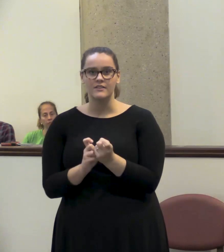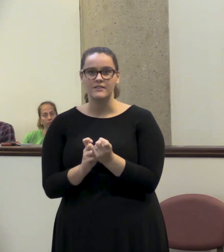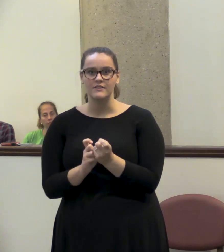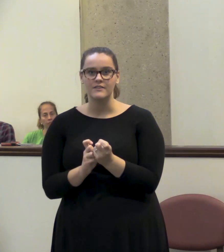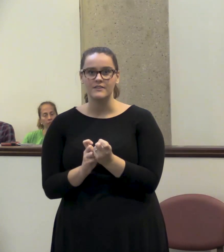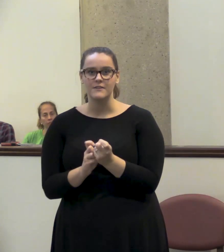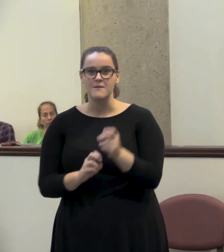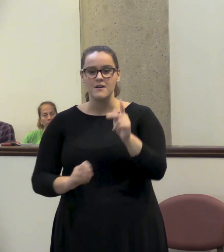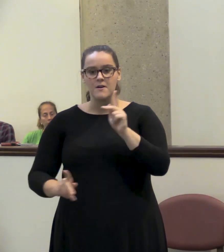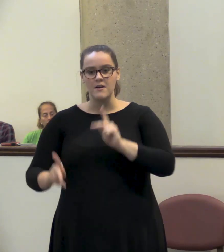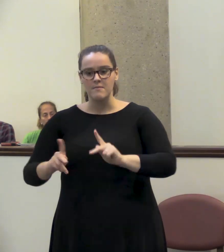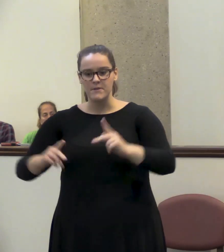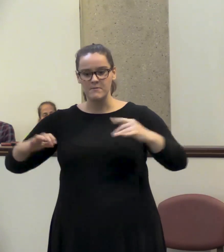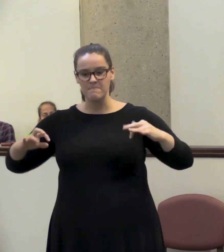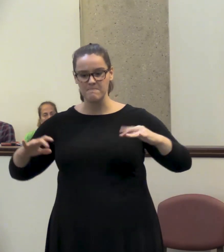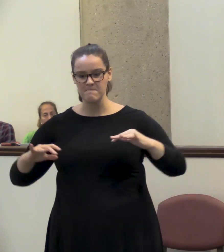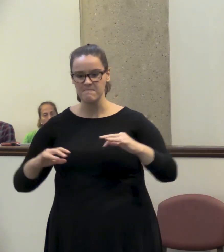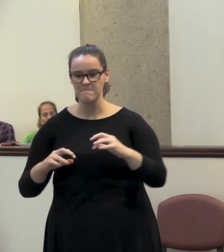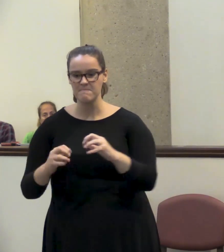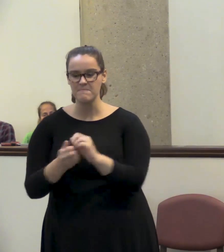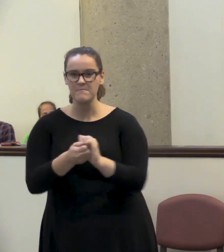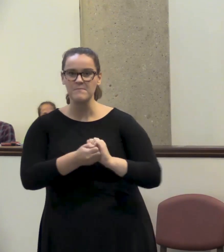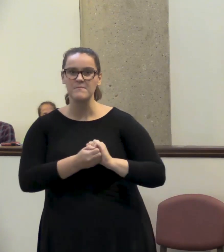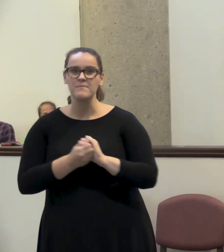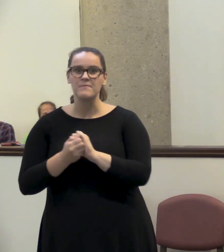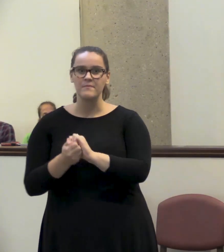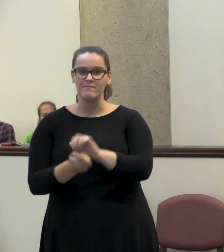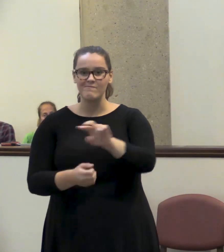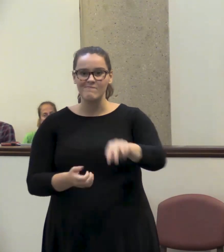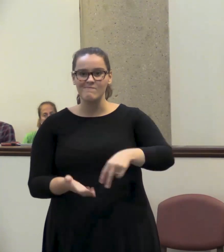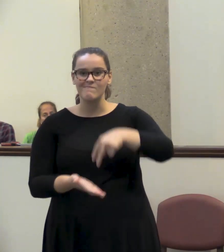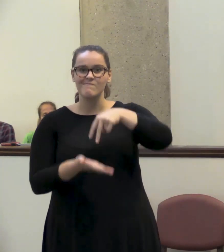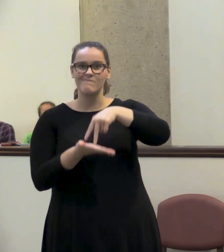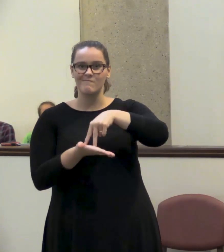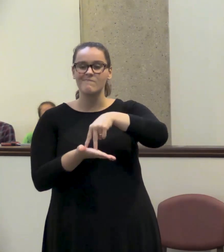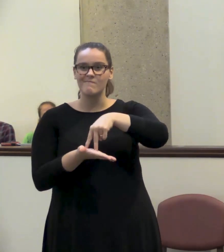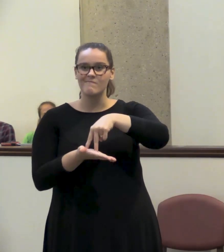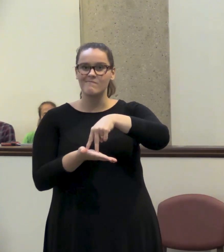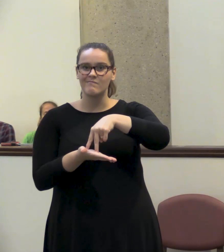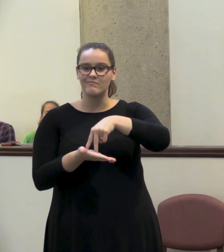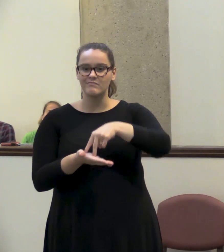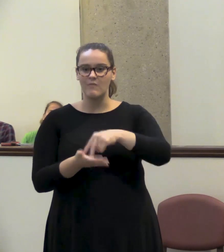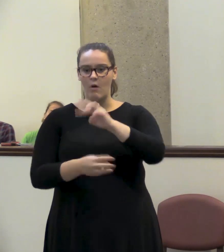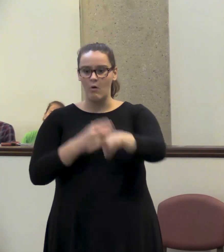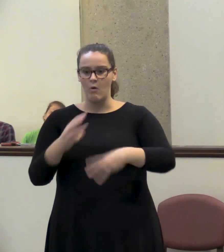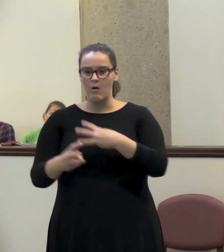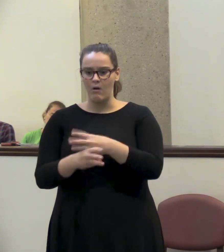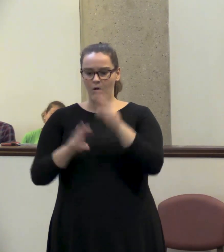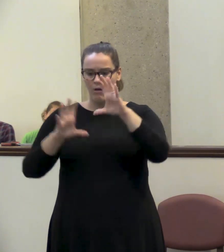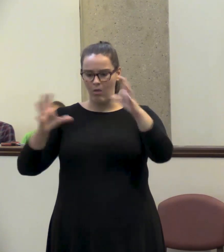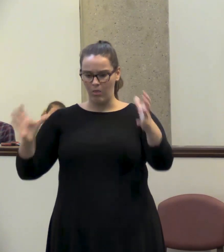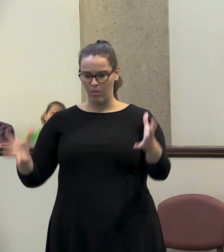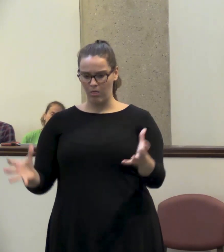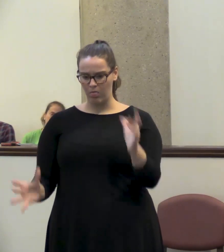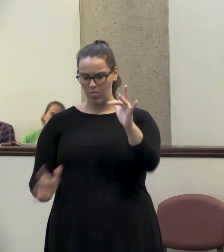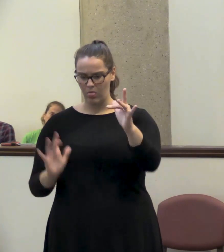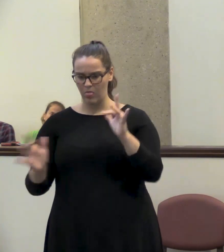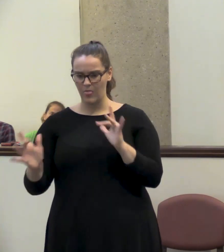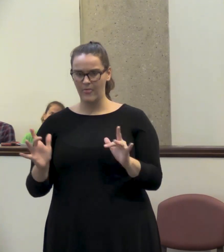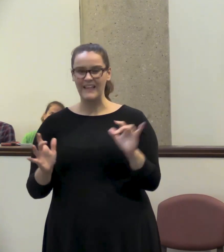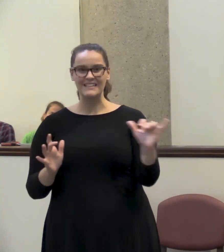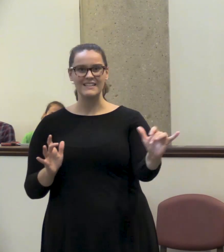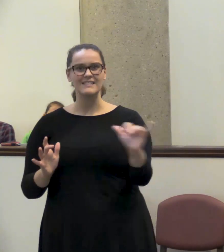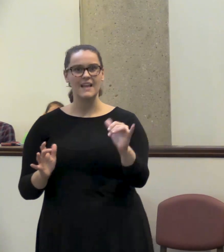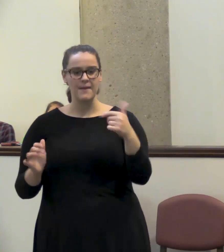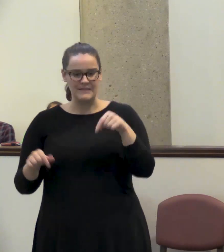together across difference and standing up, as thousands have this weekend across the country, can avert the severity of